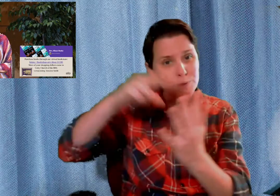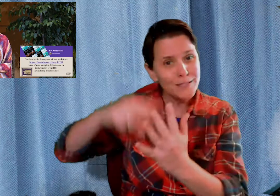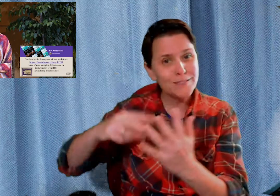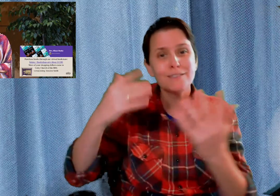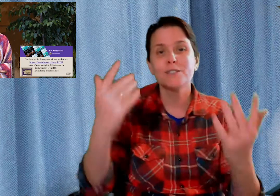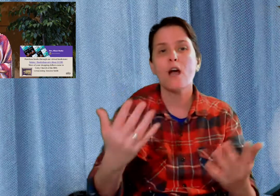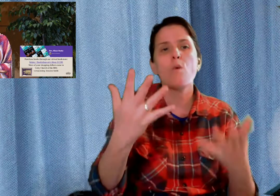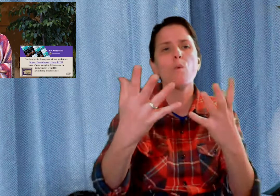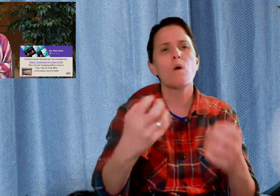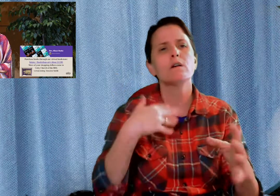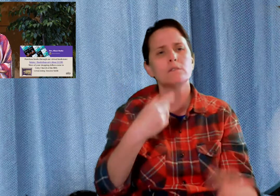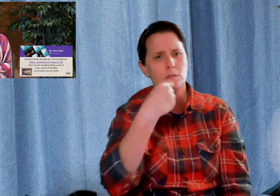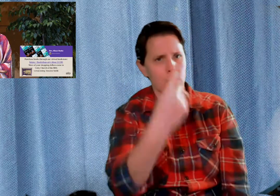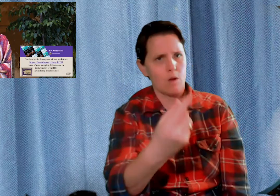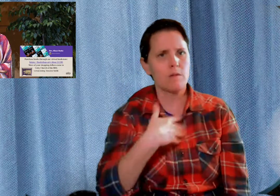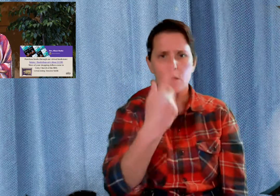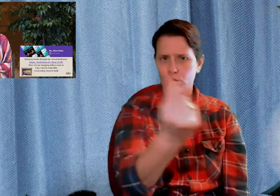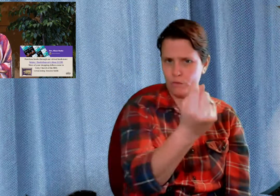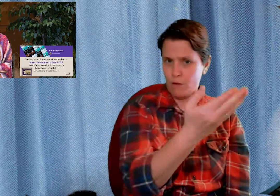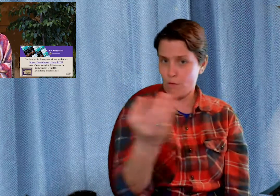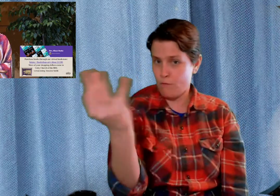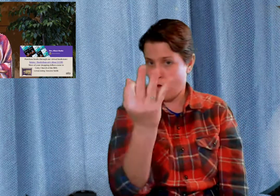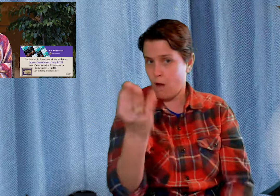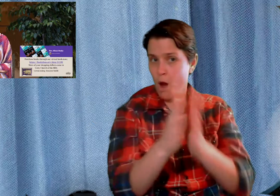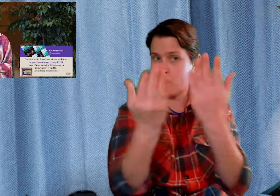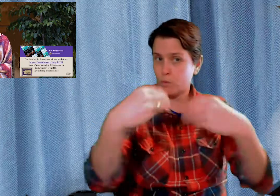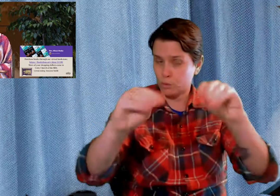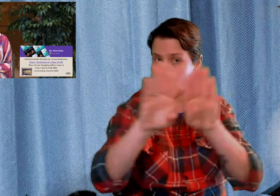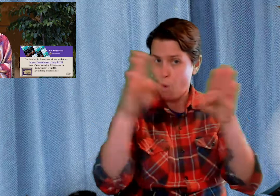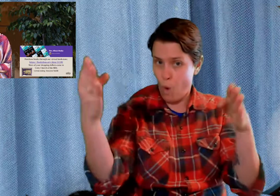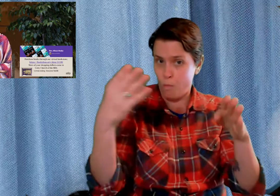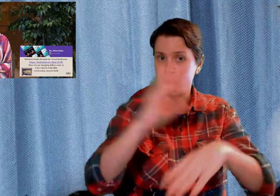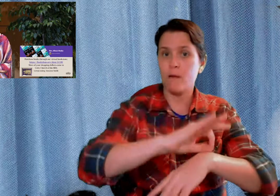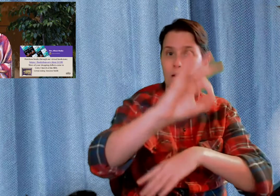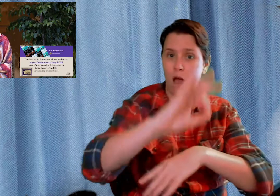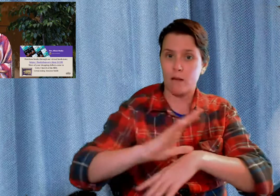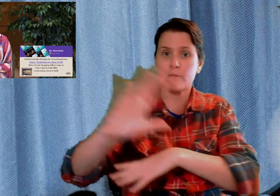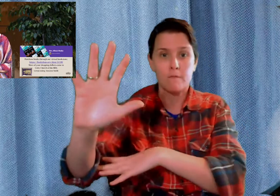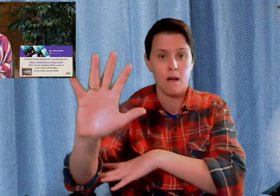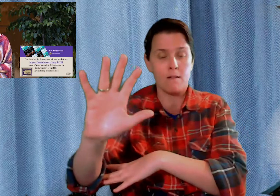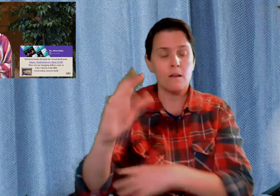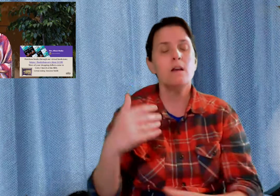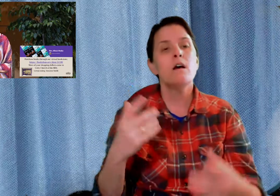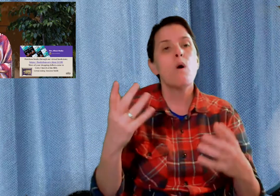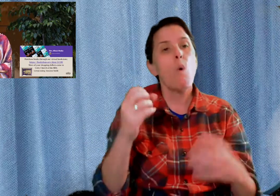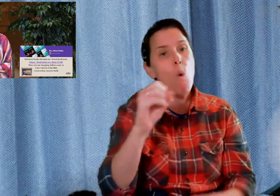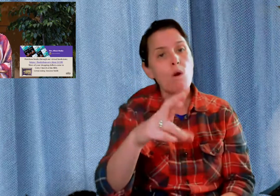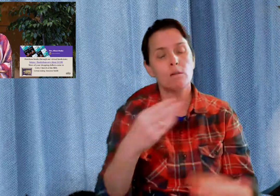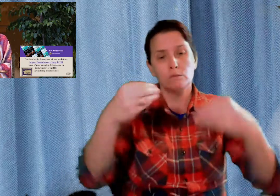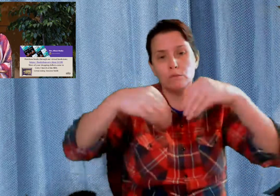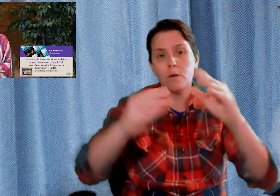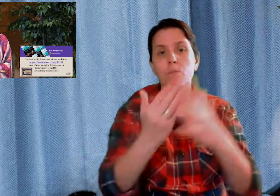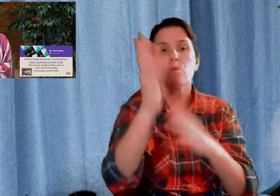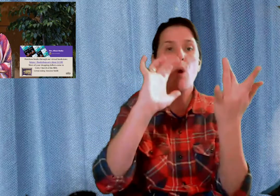office hours. That's Tuesday through Friday, 9 to 5. Or you can shop through bookshop.org, which is our